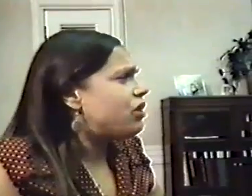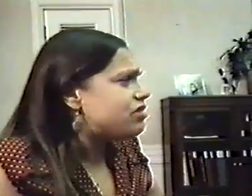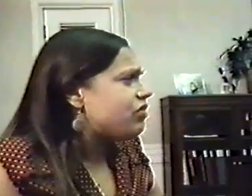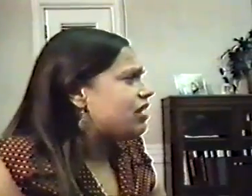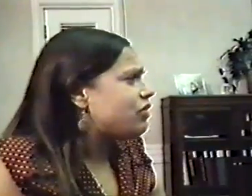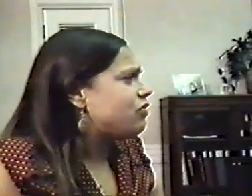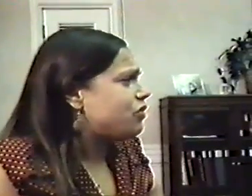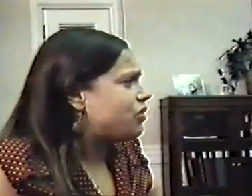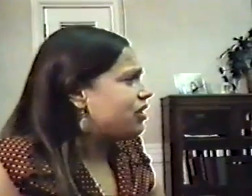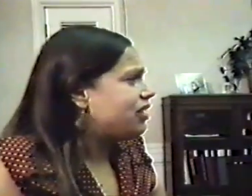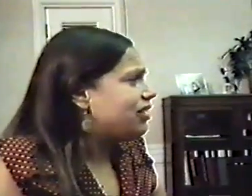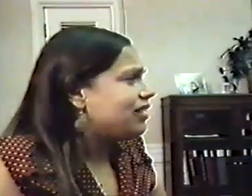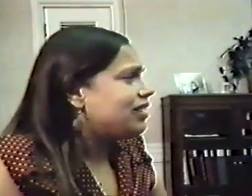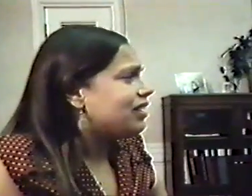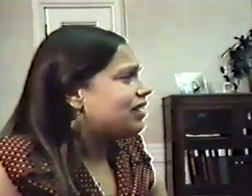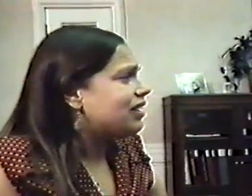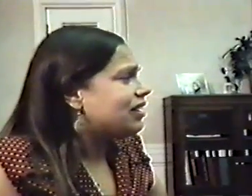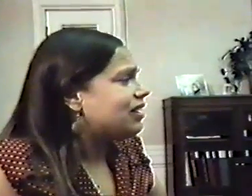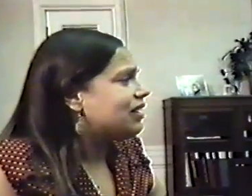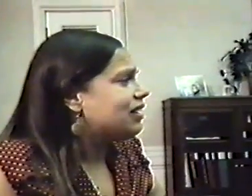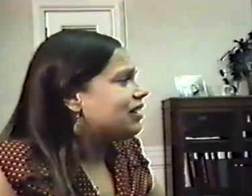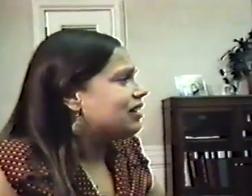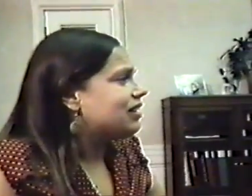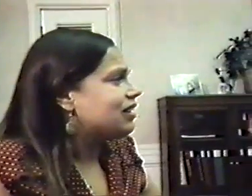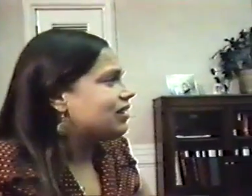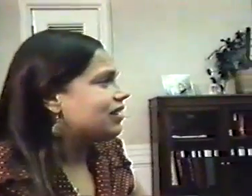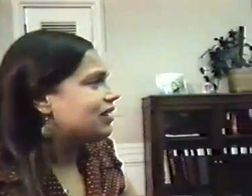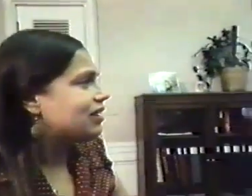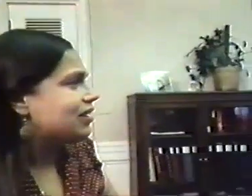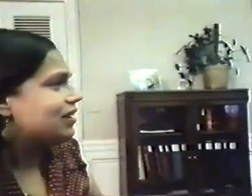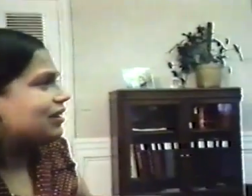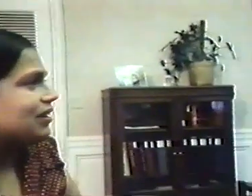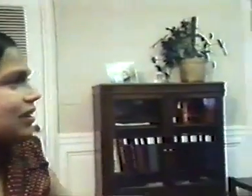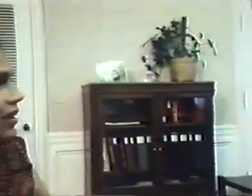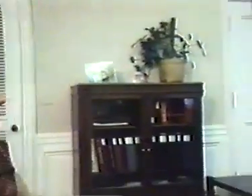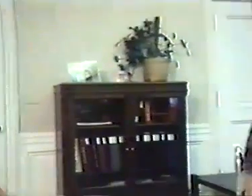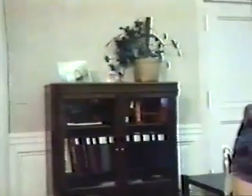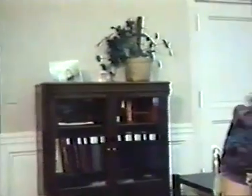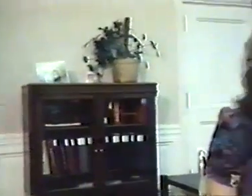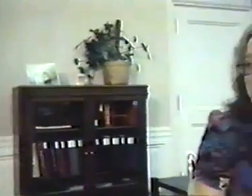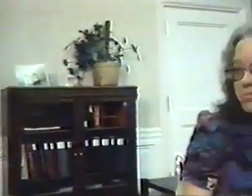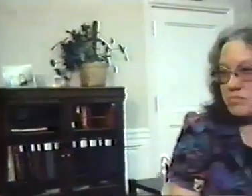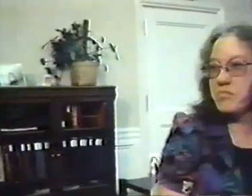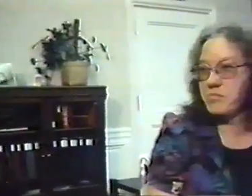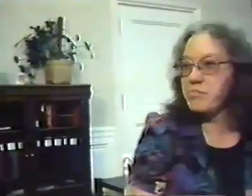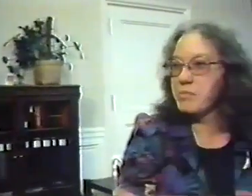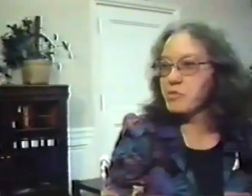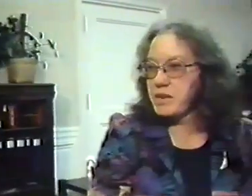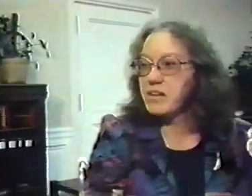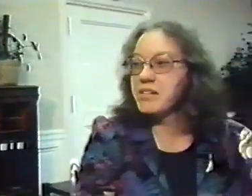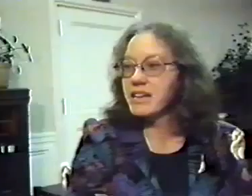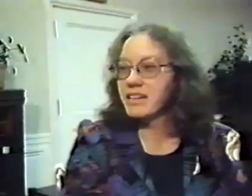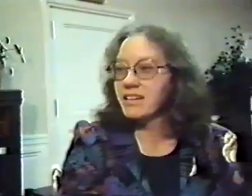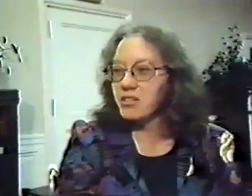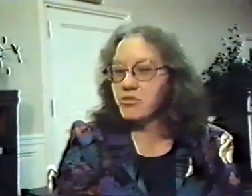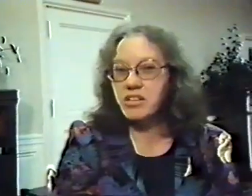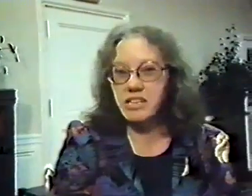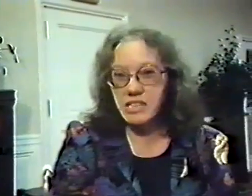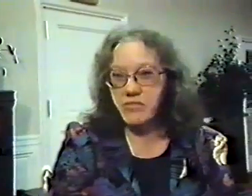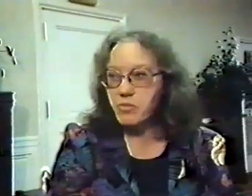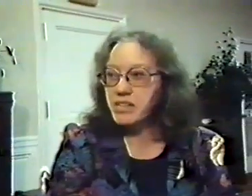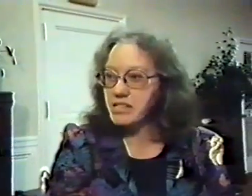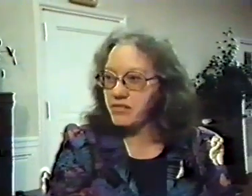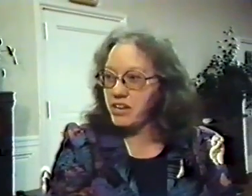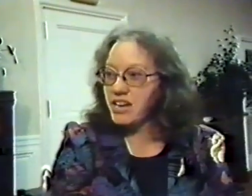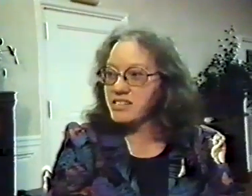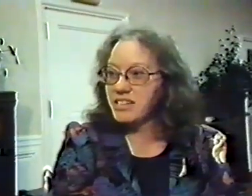in and said, "What's 504?" It was amazing because all the demonstrators had just been preparing and